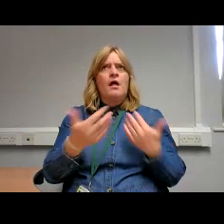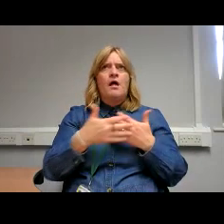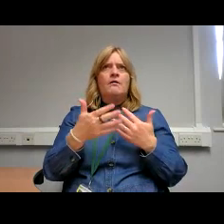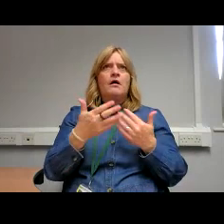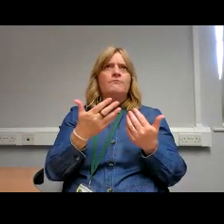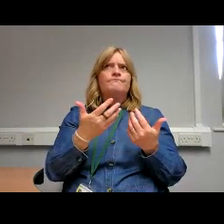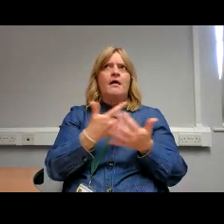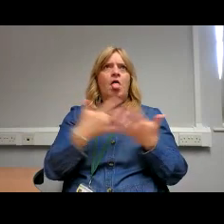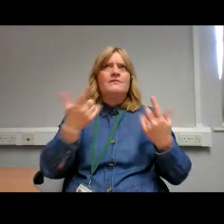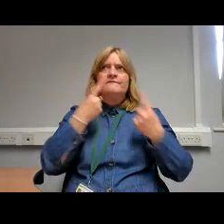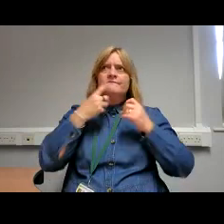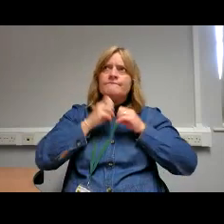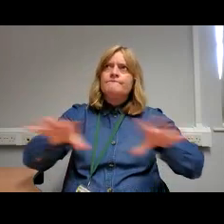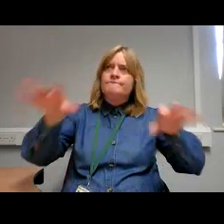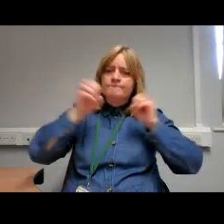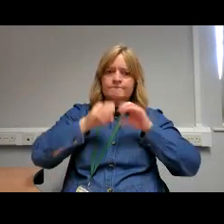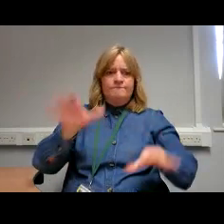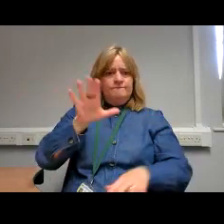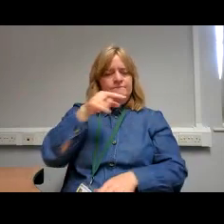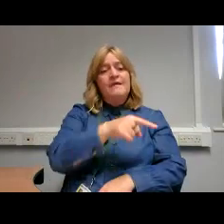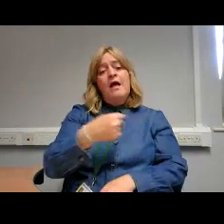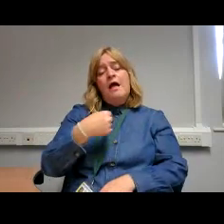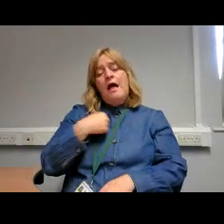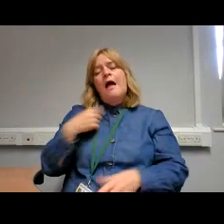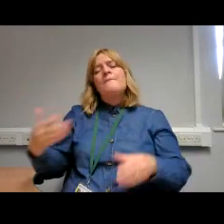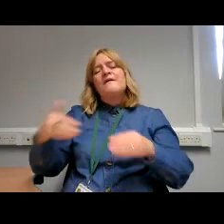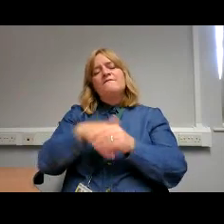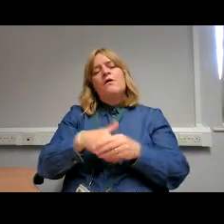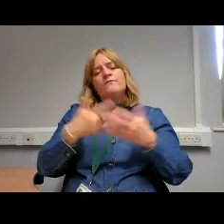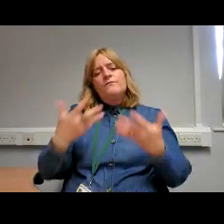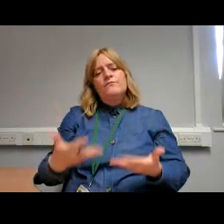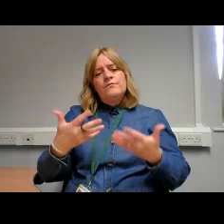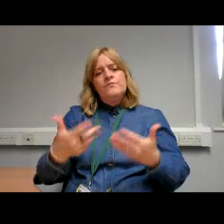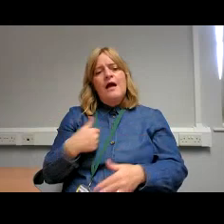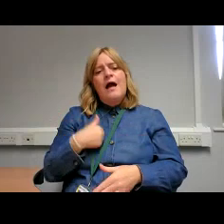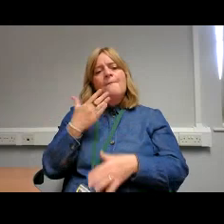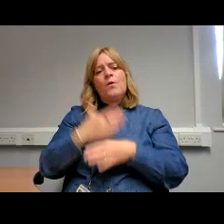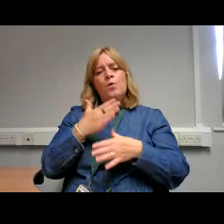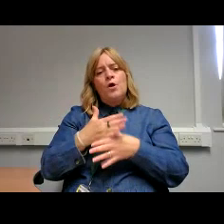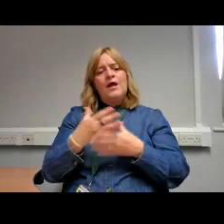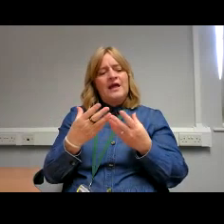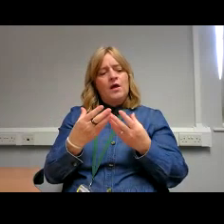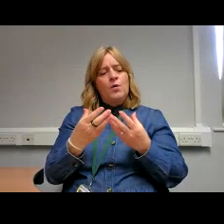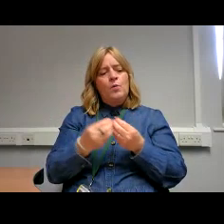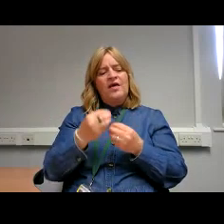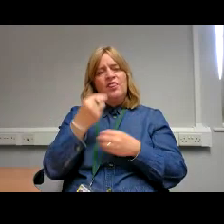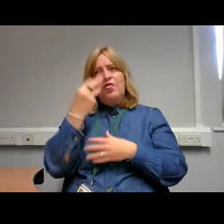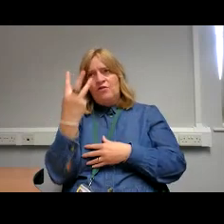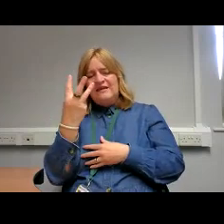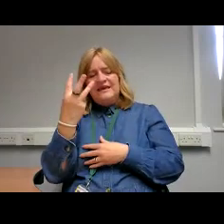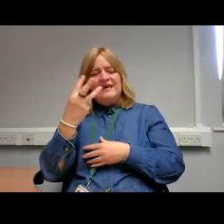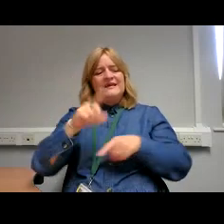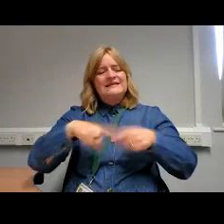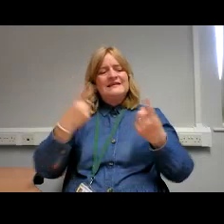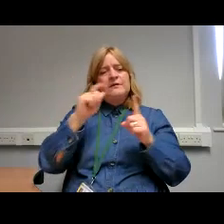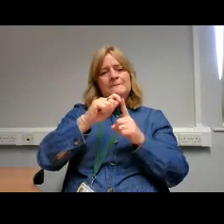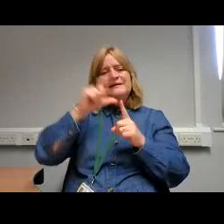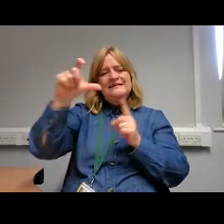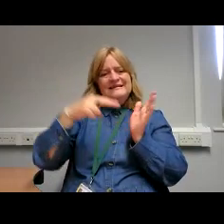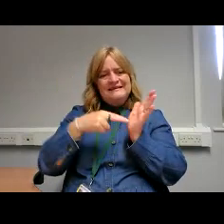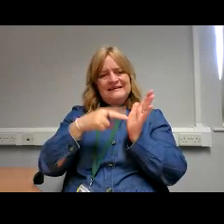I'm involved in at the moment is I'm working with 3 PCNs at the moment to look at how they can